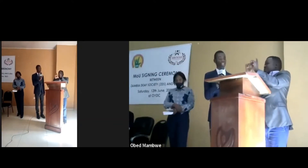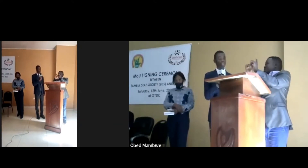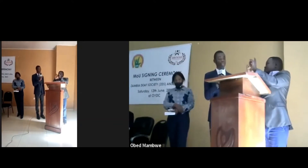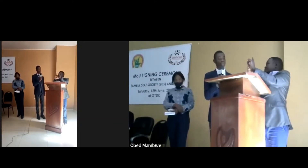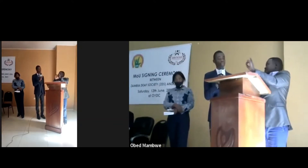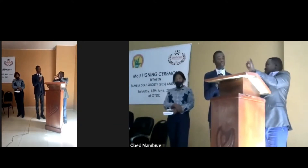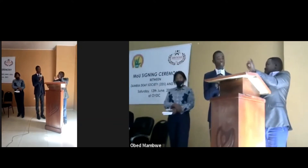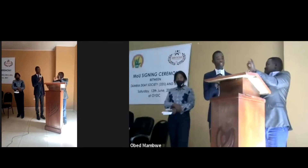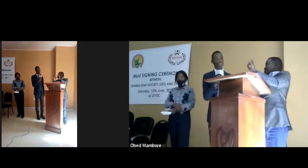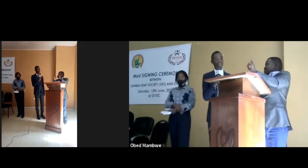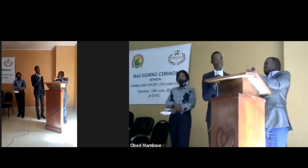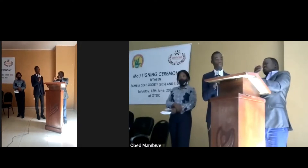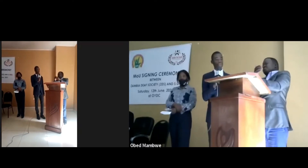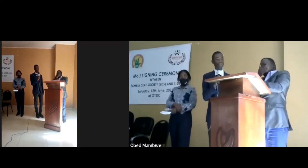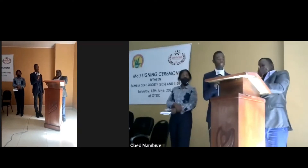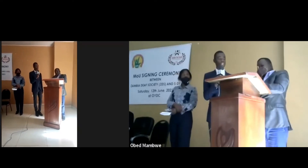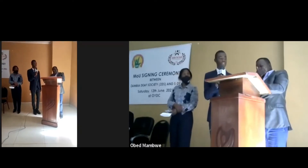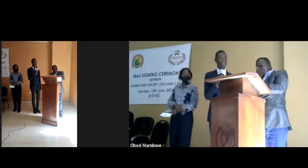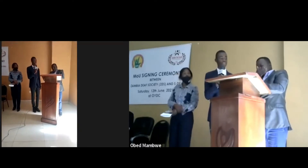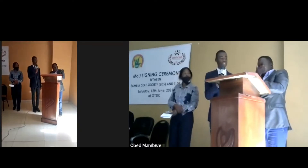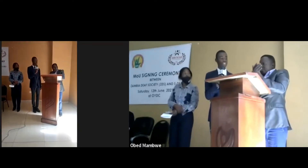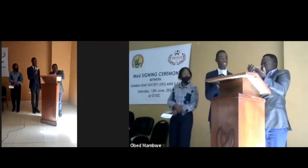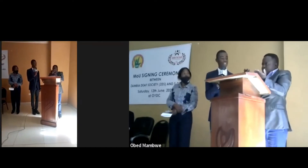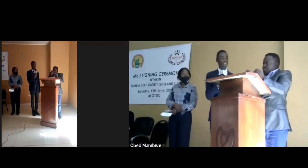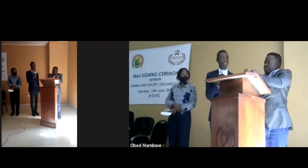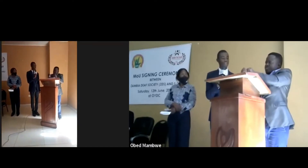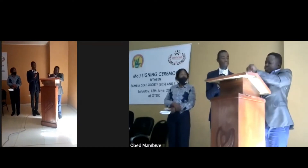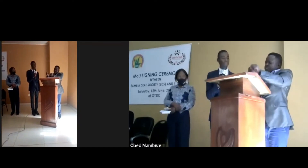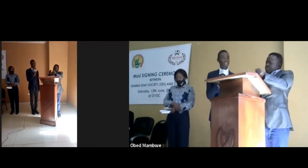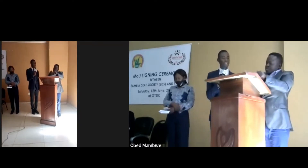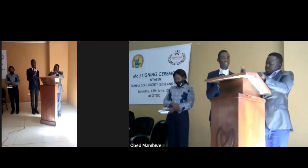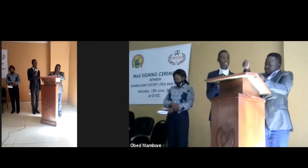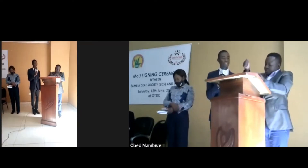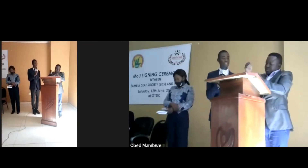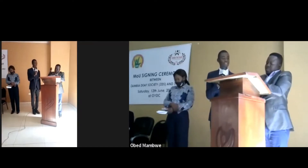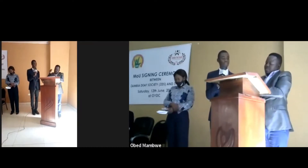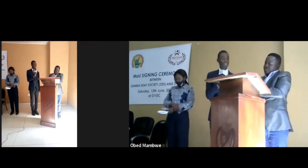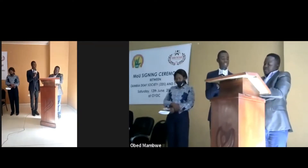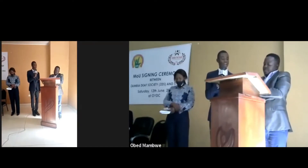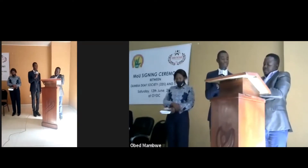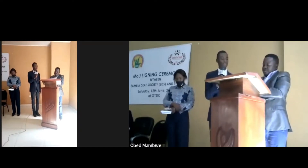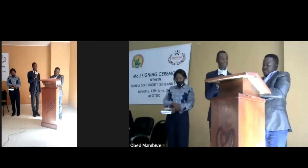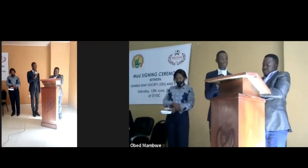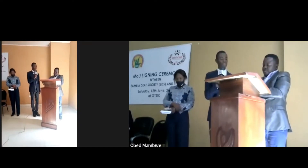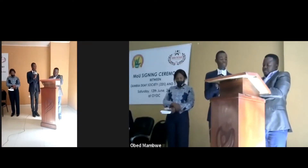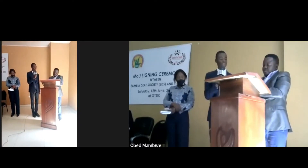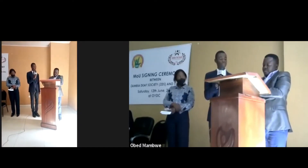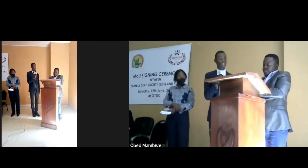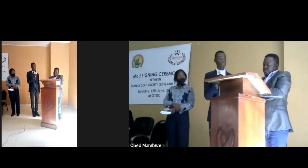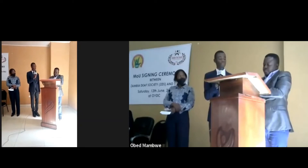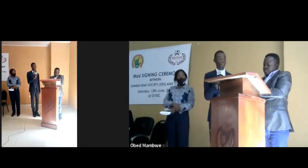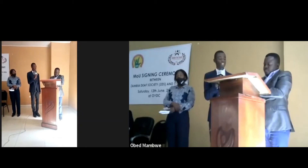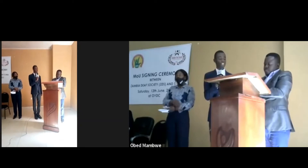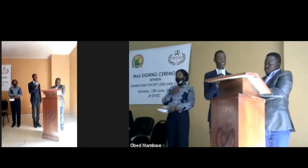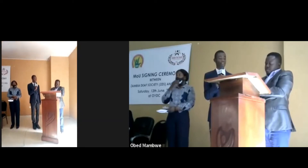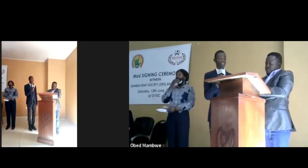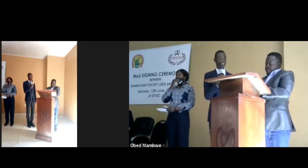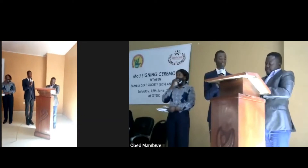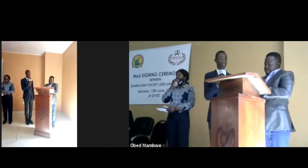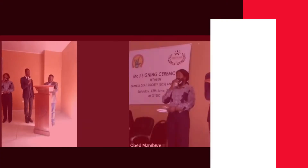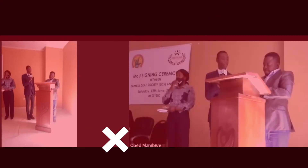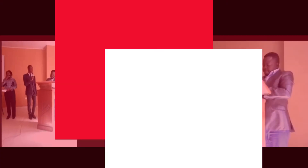So I'd like to wish everyone to maintain social distance, mask up, so that we can